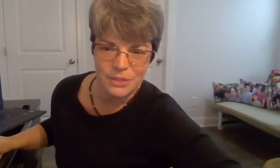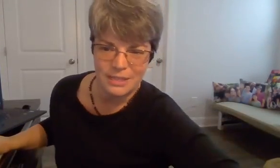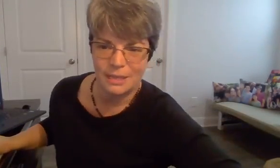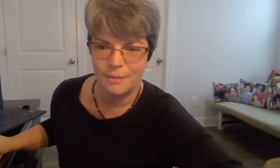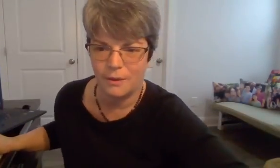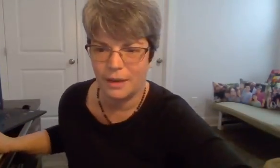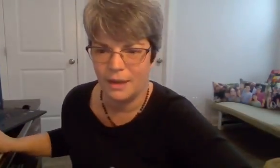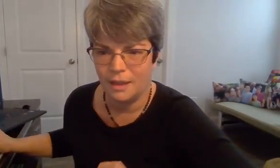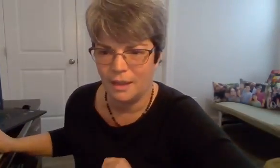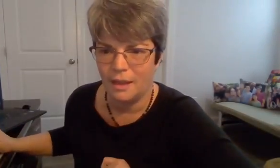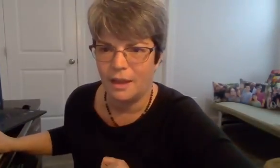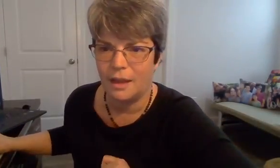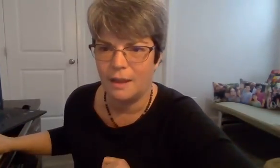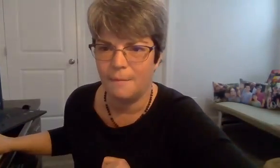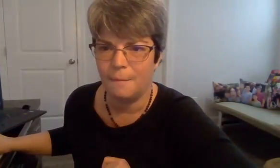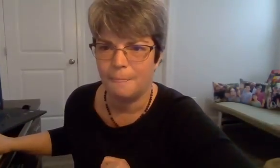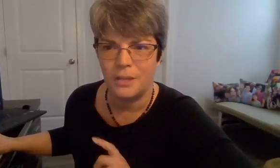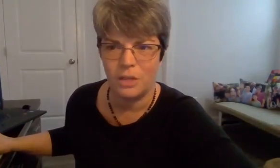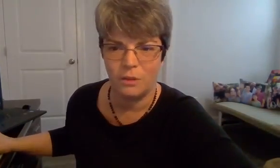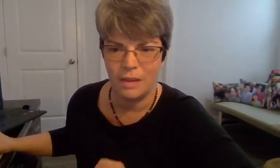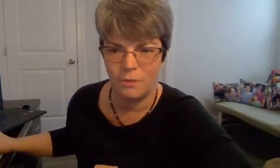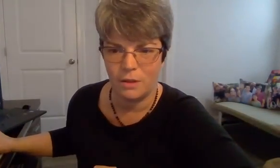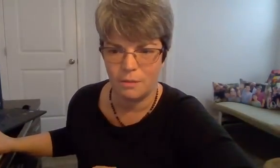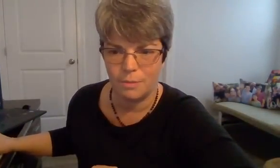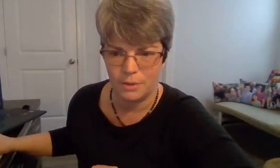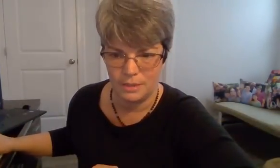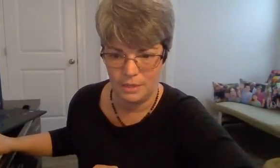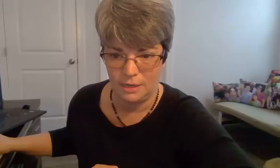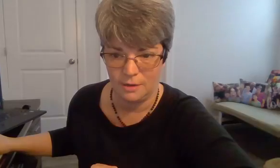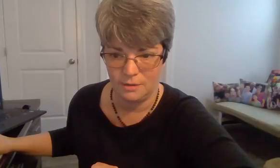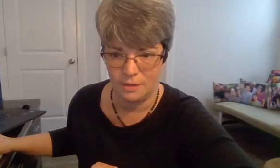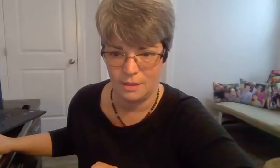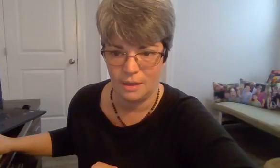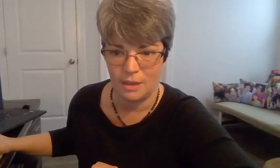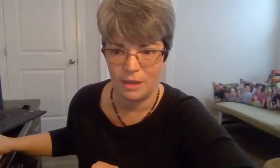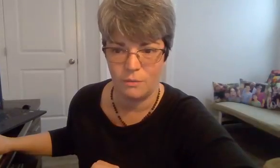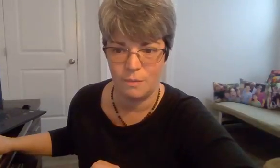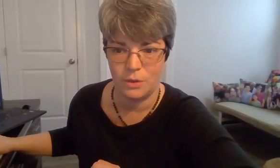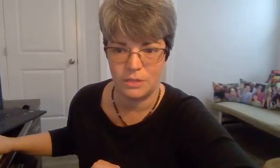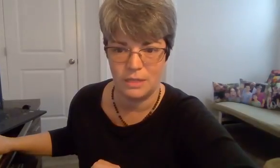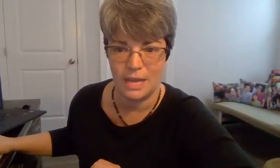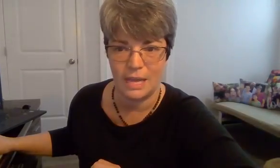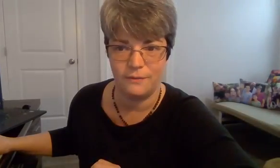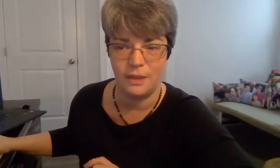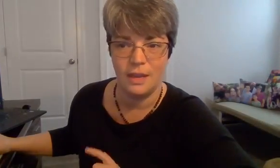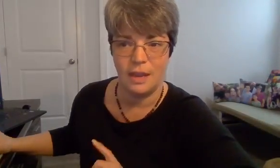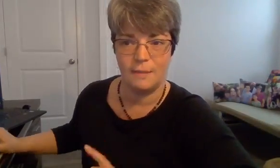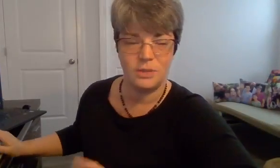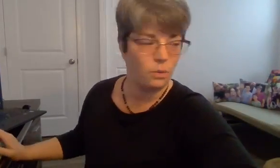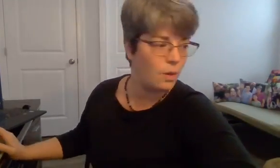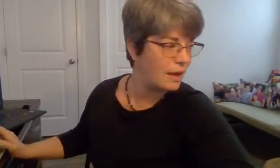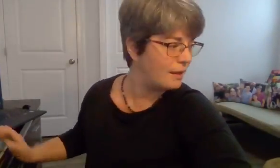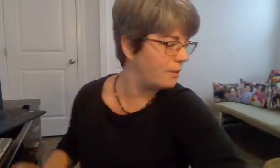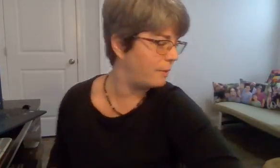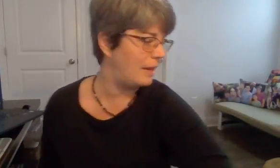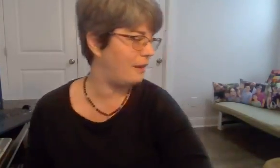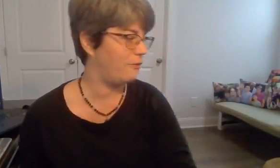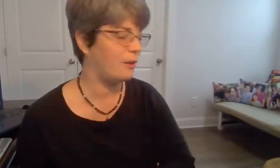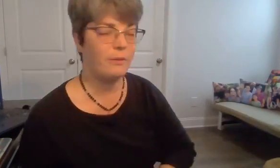just keep going. Actually, I only have one other person here. I think I only have one person live. So while we're waiting for everybody